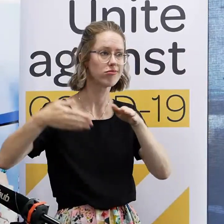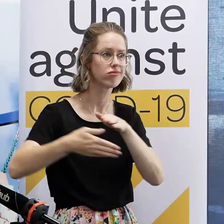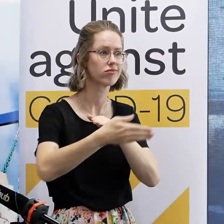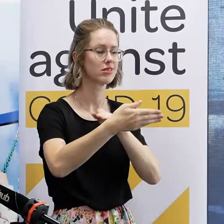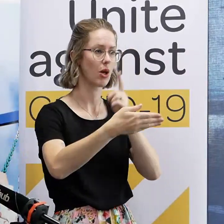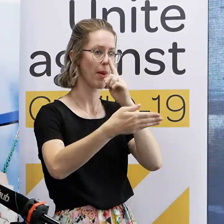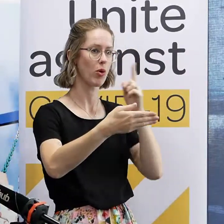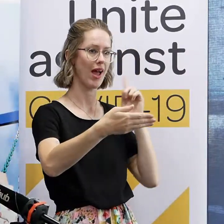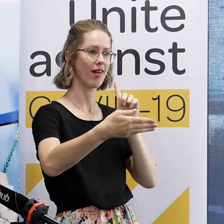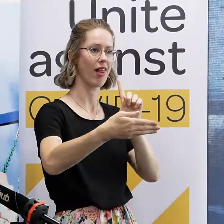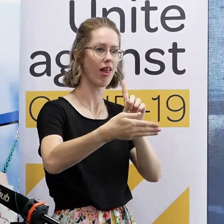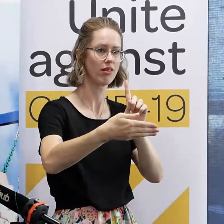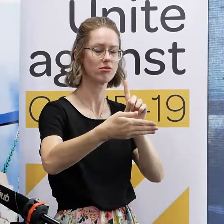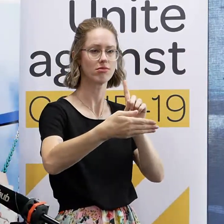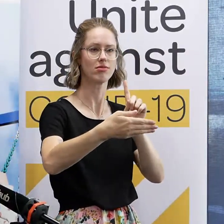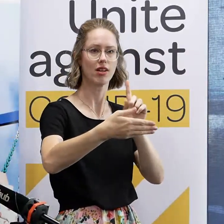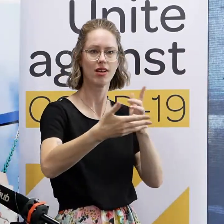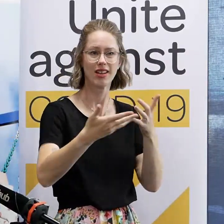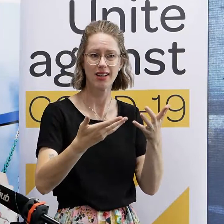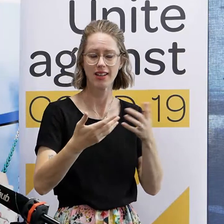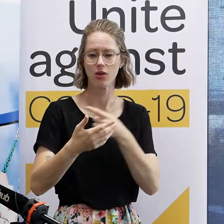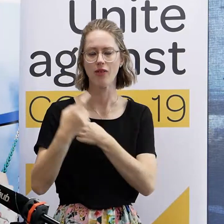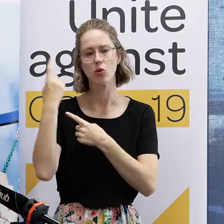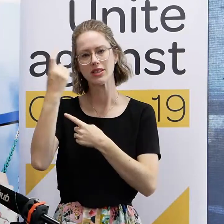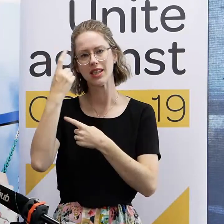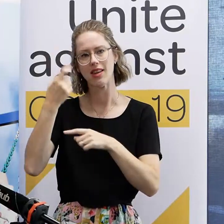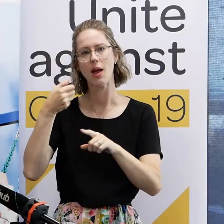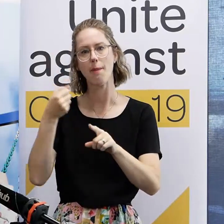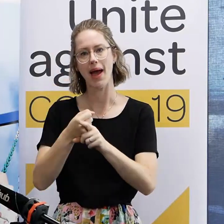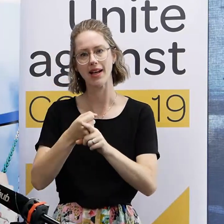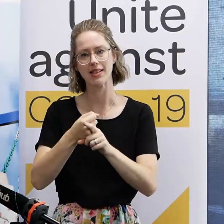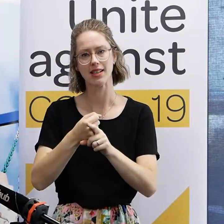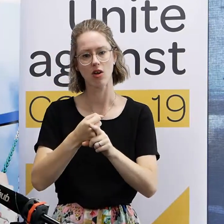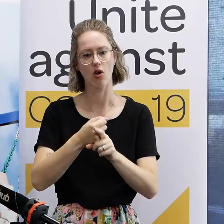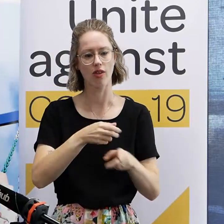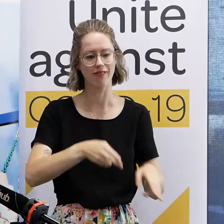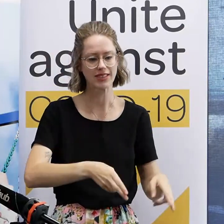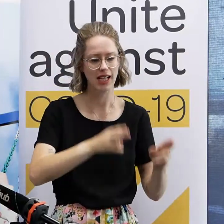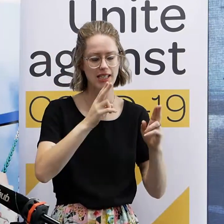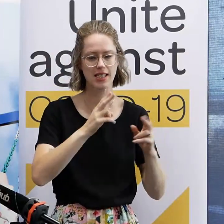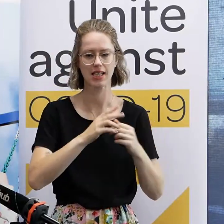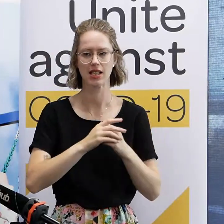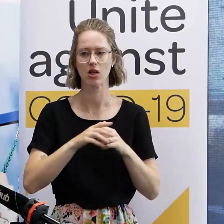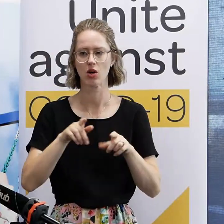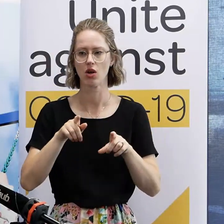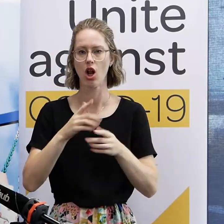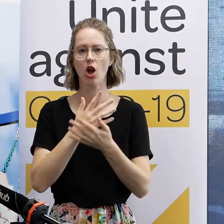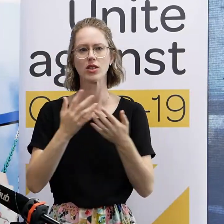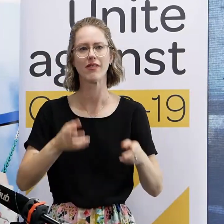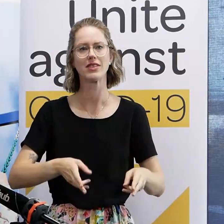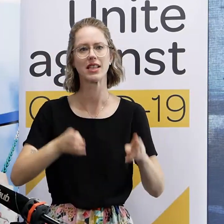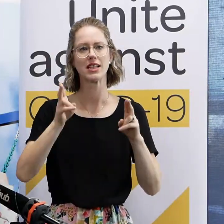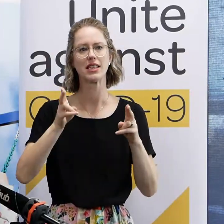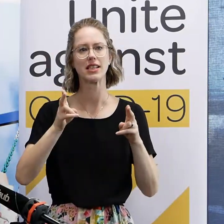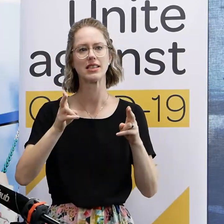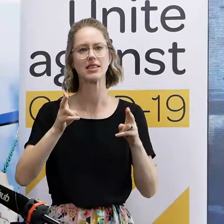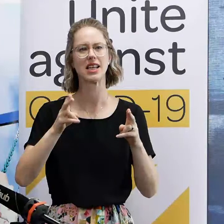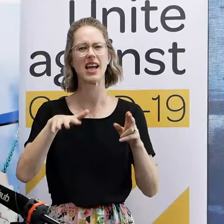people? We would have to consider what the effect would be on not only the facility itself, but remembering that a lot of our facilities are in